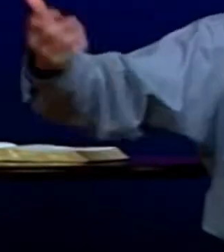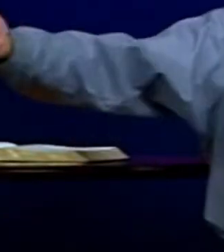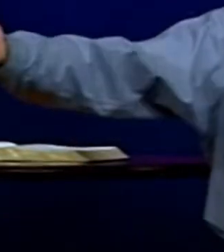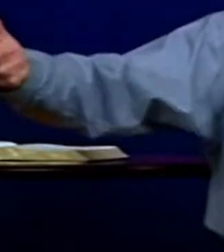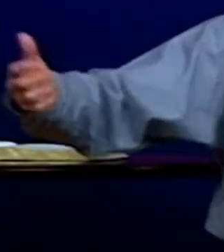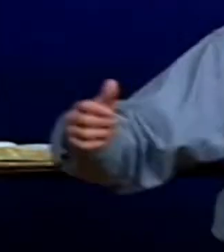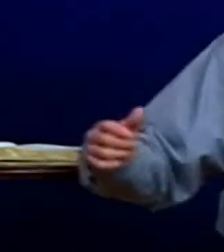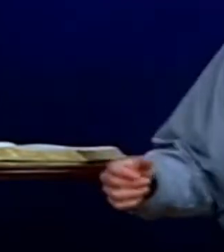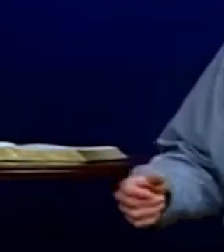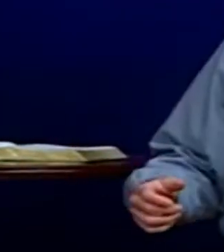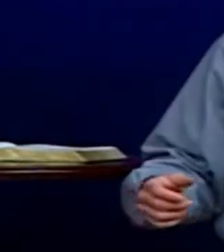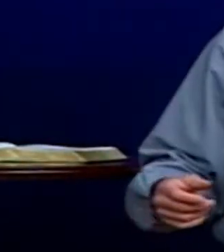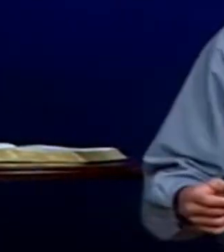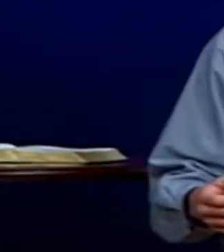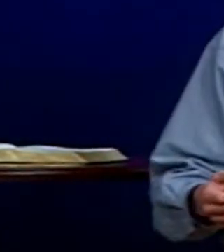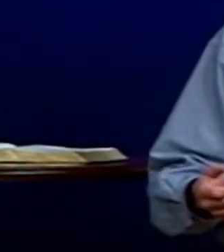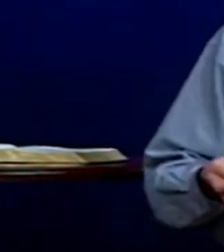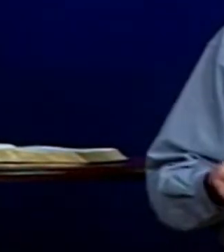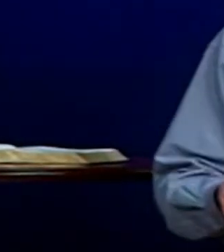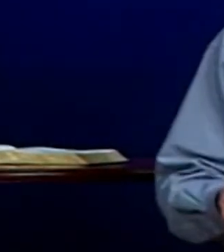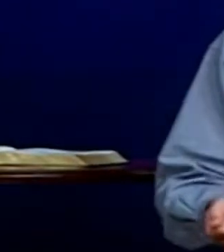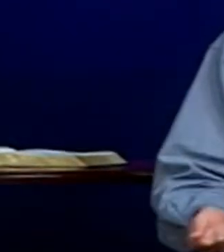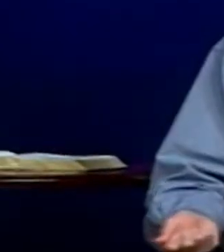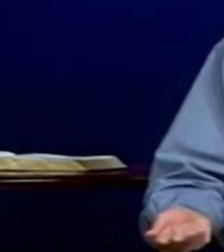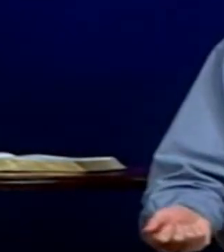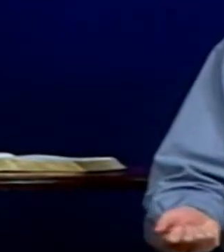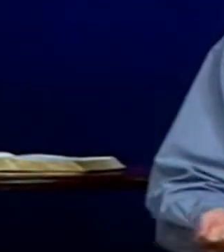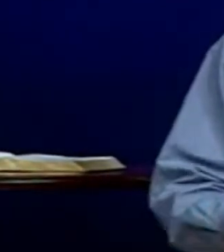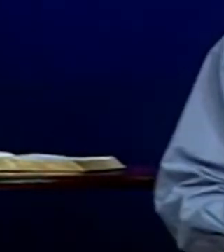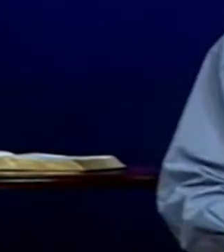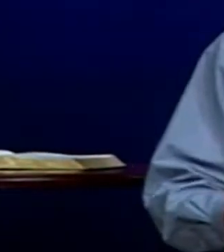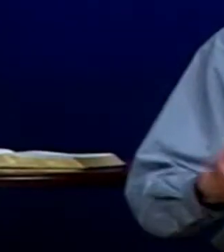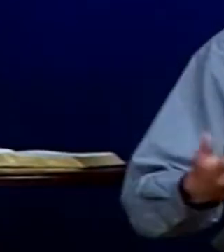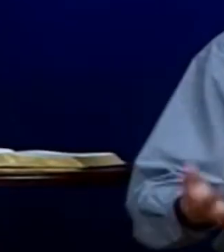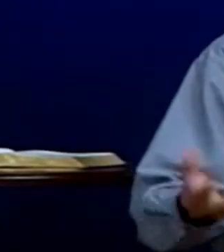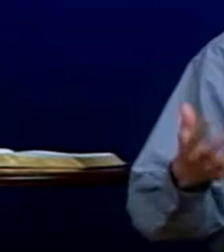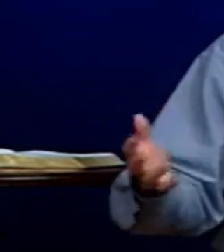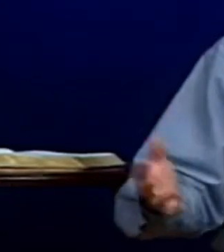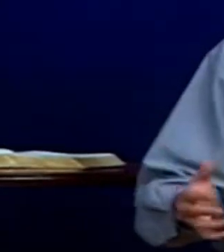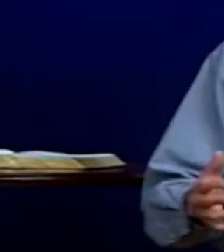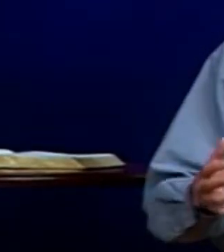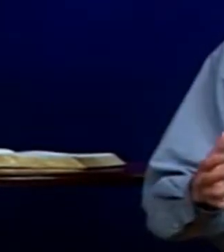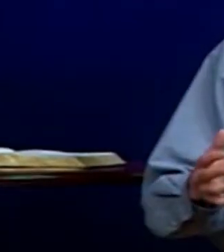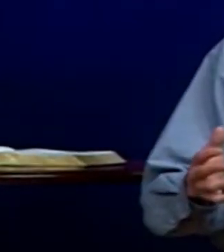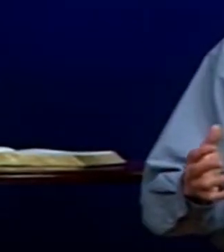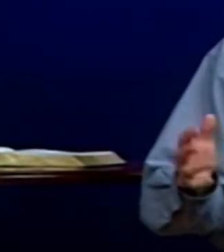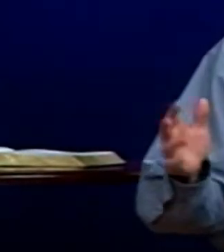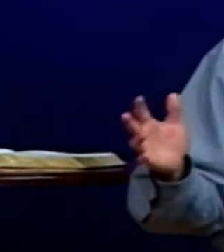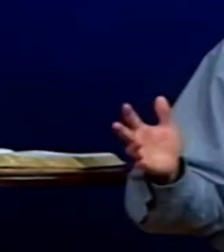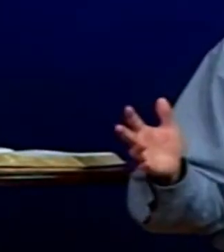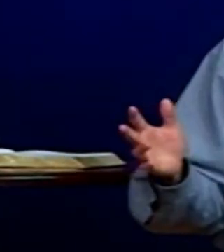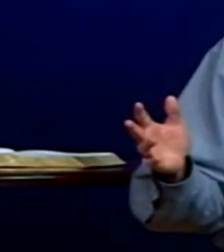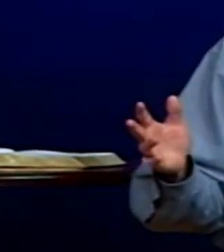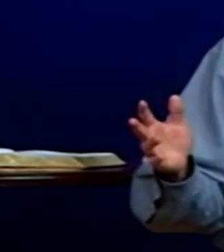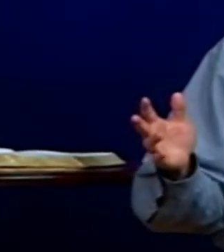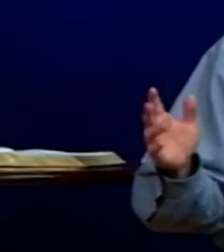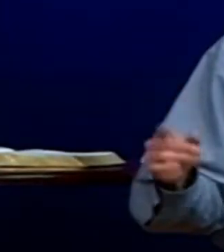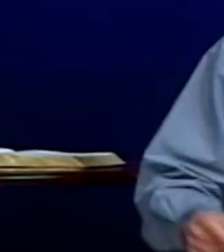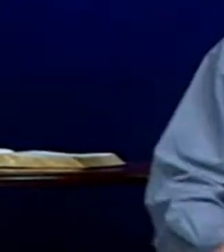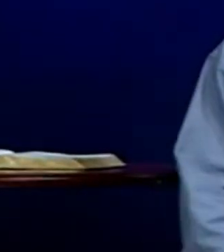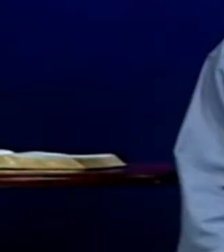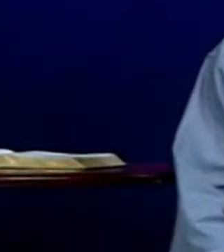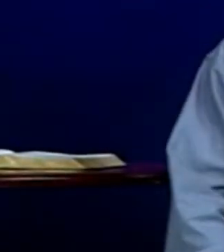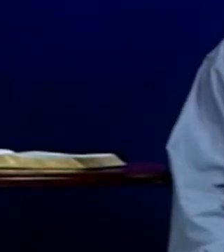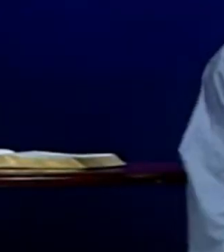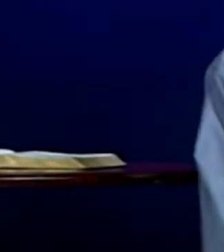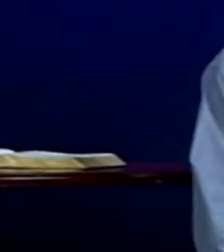you know, goes in there. He says, so they're out there kind of just waiting for it to happen, you know, when they anyway, I won't go into all that. And all of a sudden, the first thing he